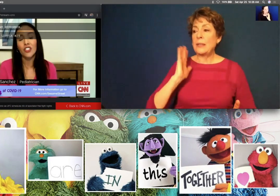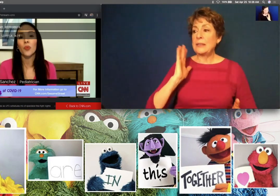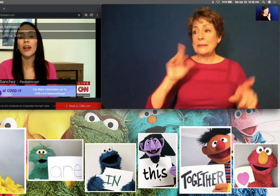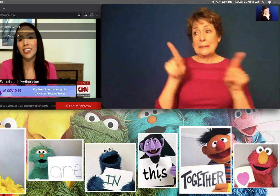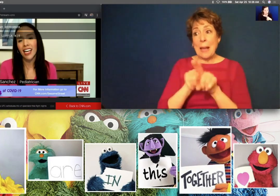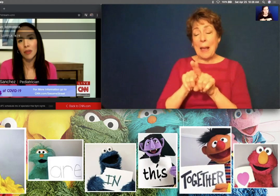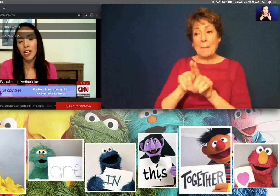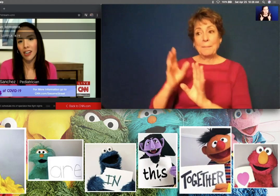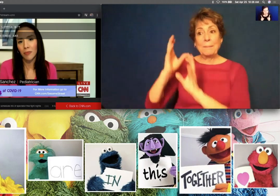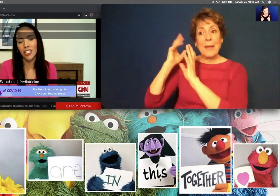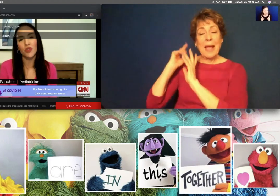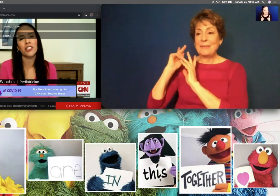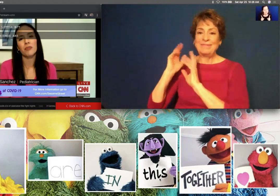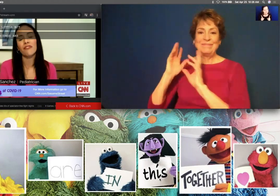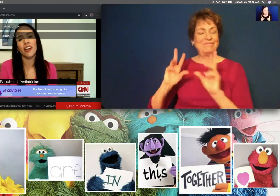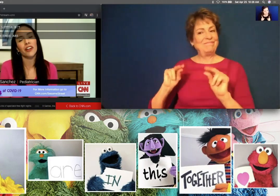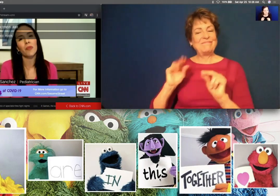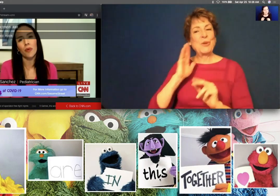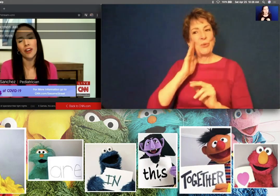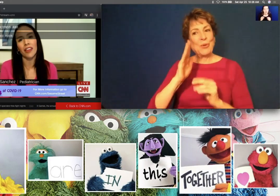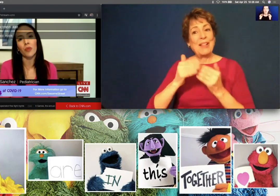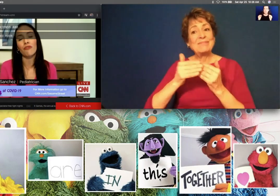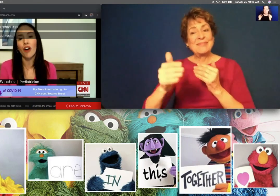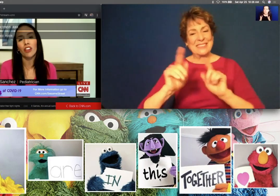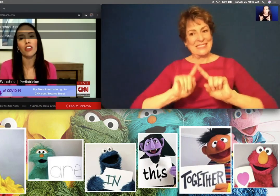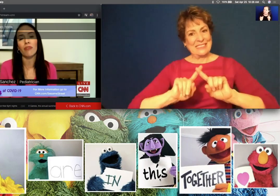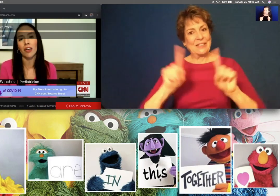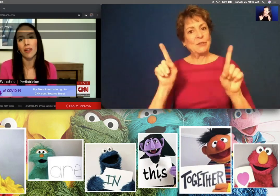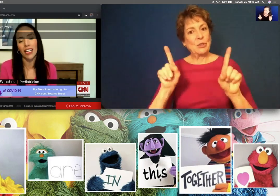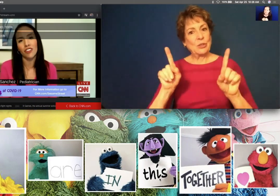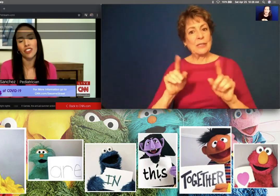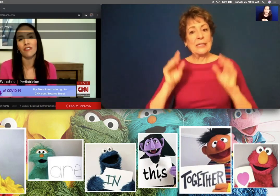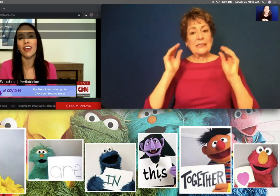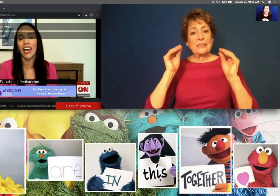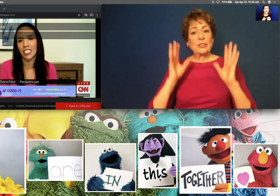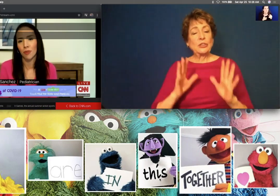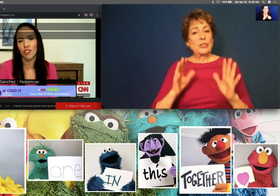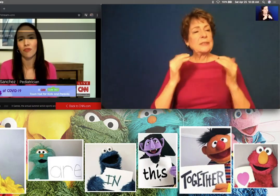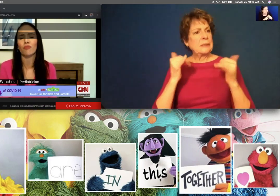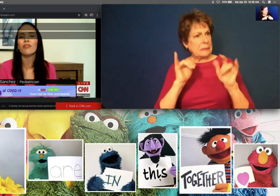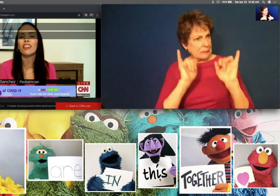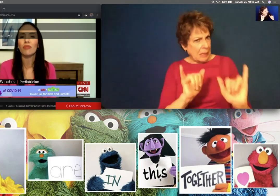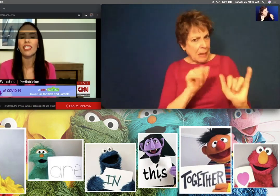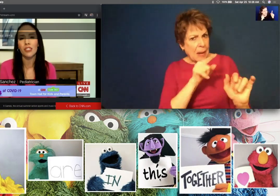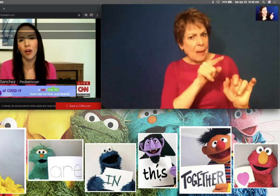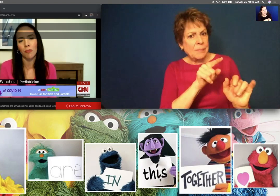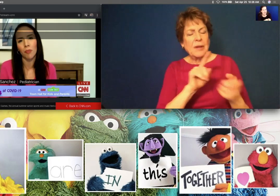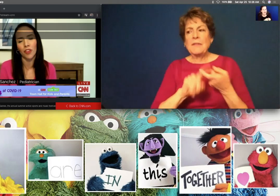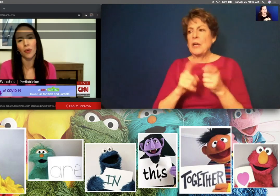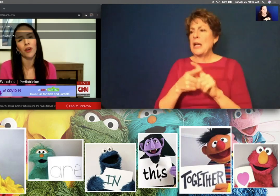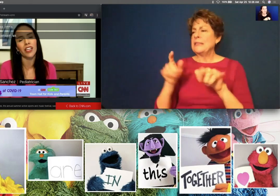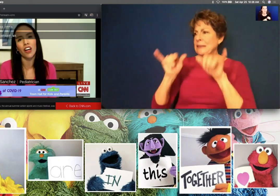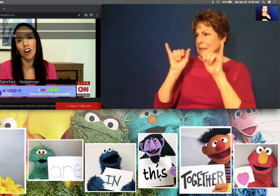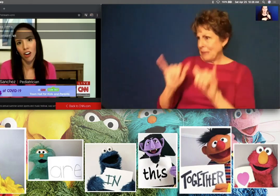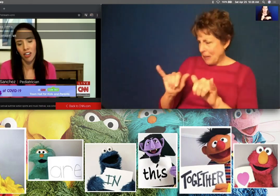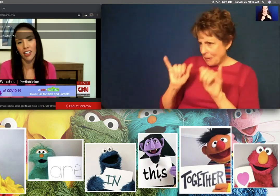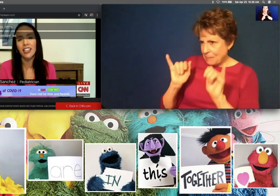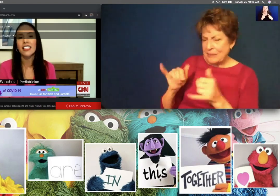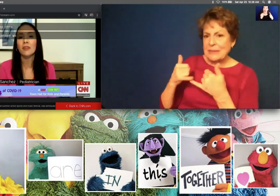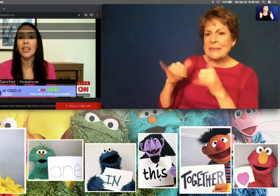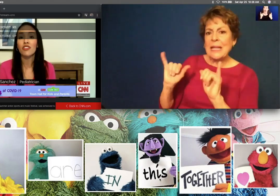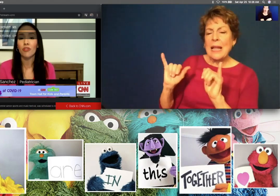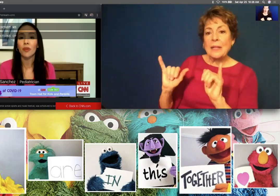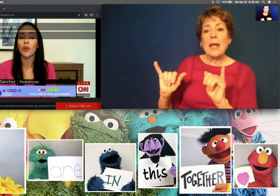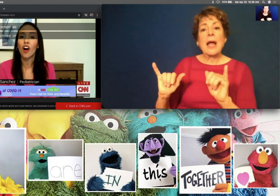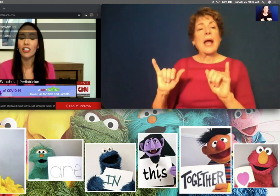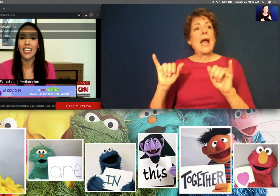what we remember. Schools might look a little different, but your friends are still your friends and your teachers are still your teachers. So when the time comes,